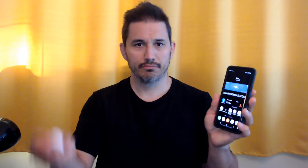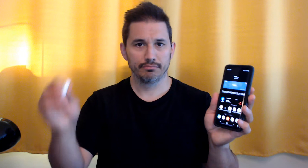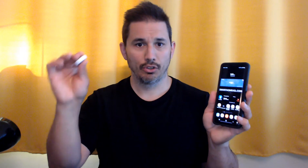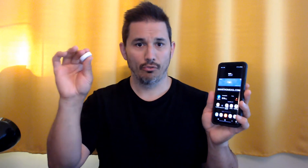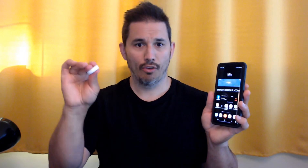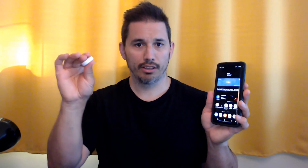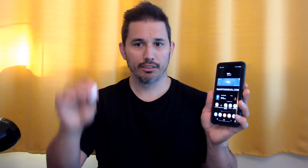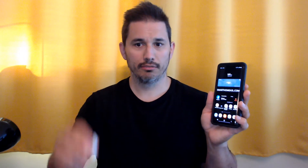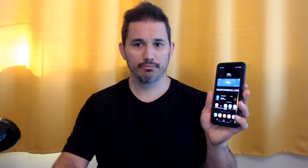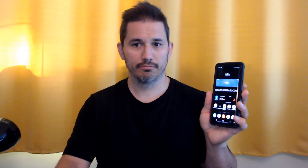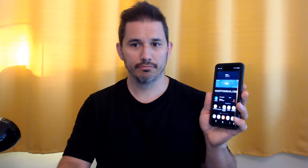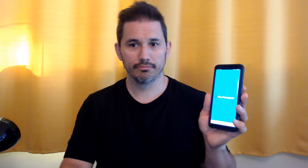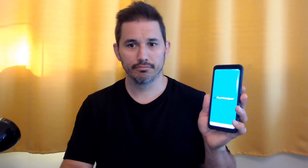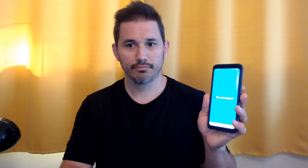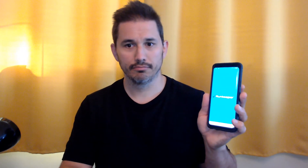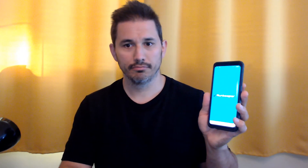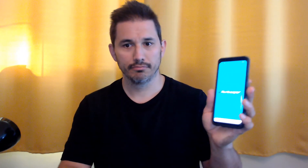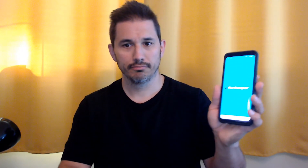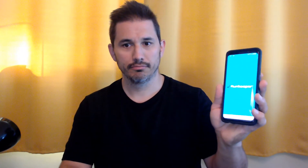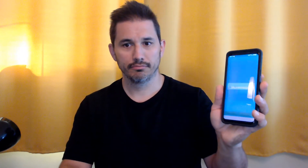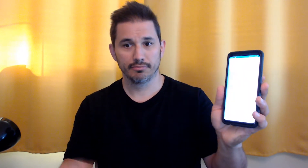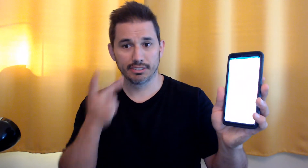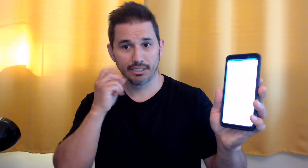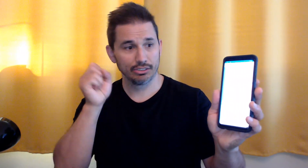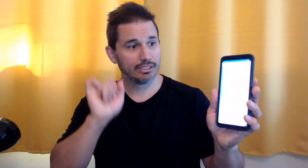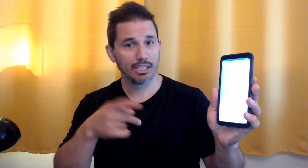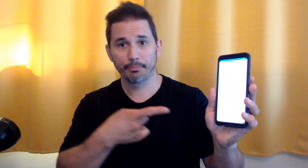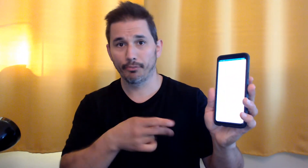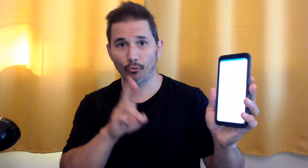So there's that single press, and Runkeeper is opened.